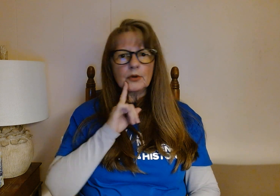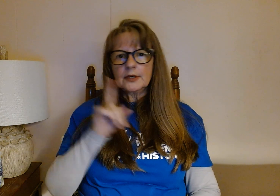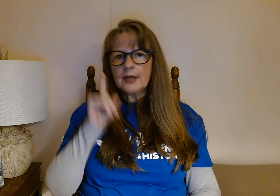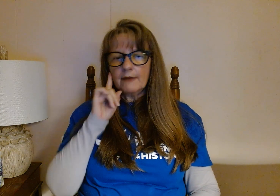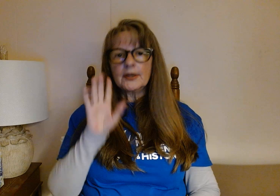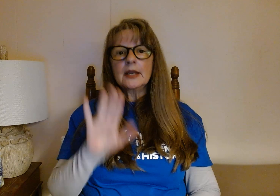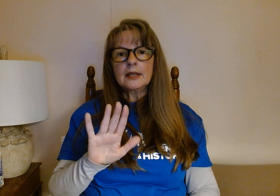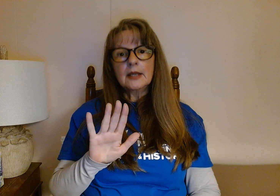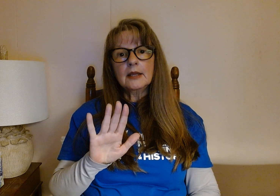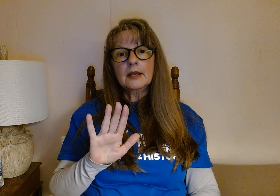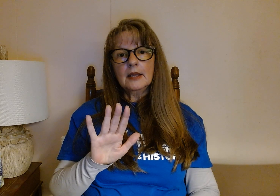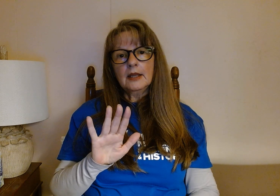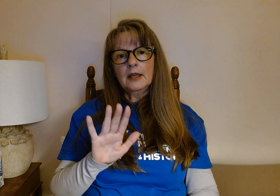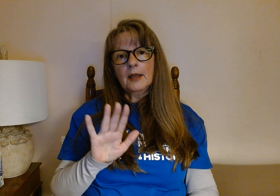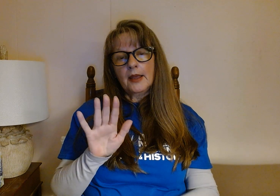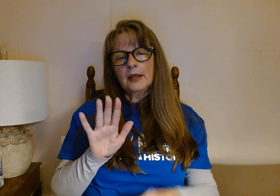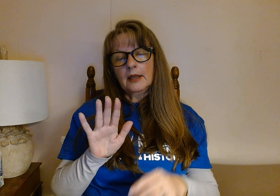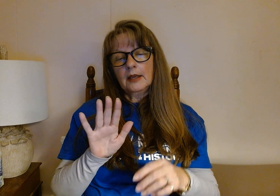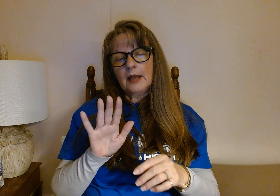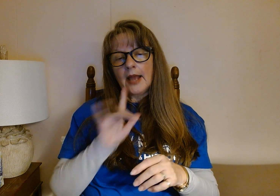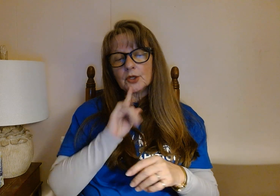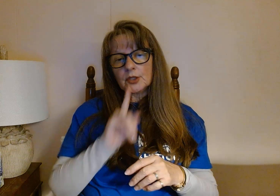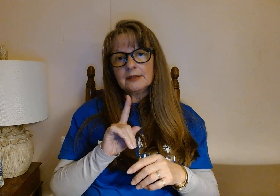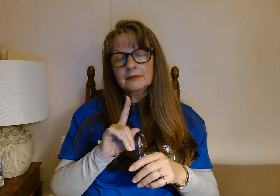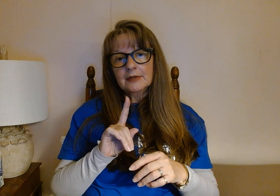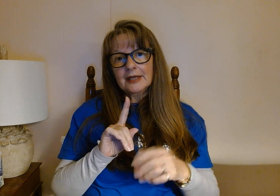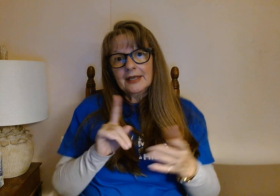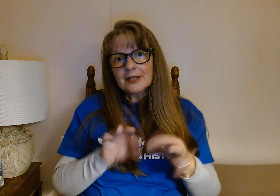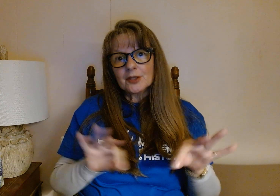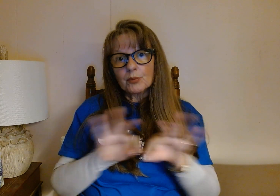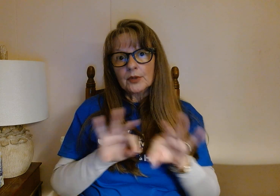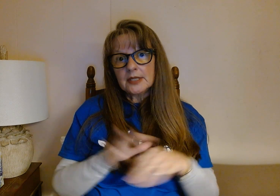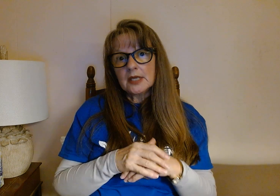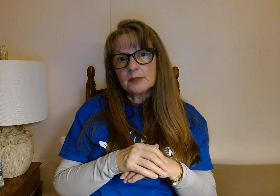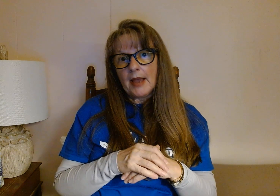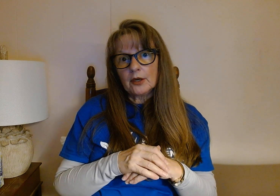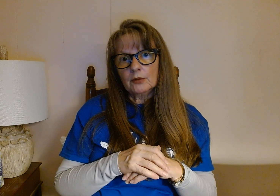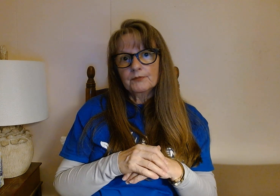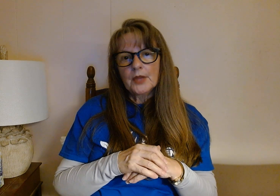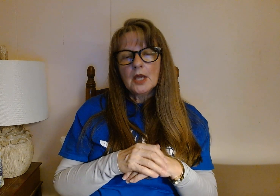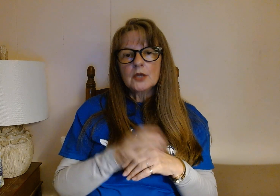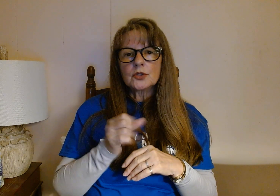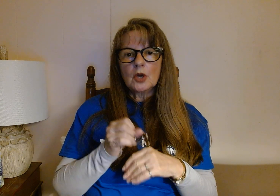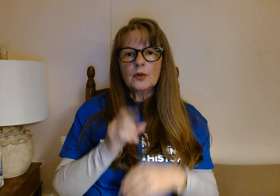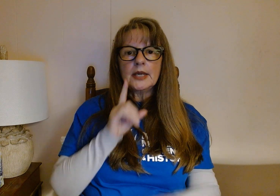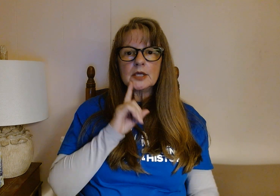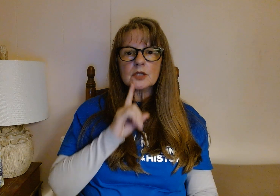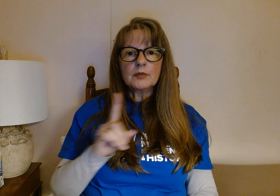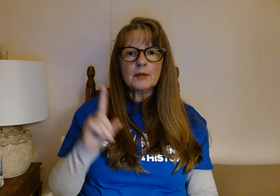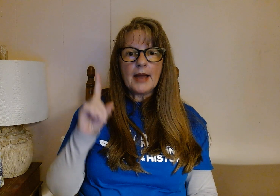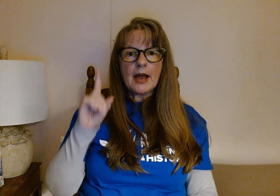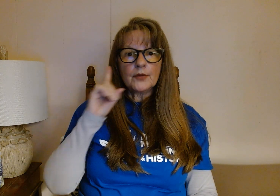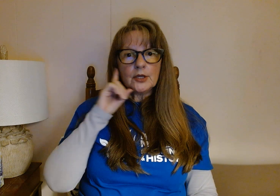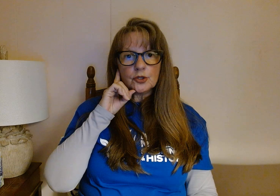deaf. It actually, it is important. It does matter. So it is from the mouth and to the